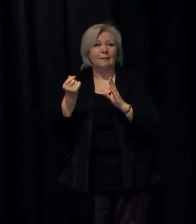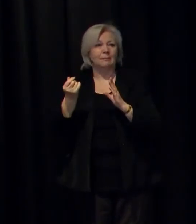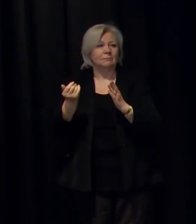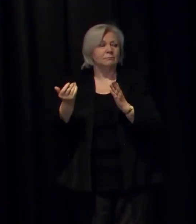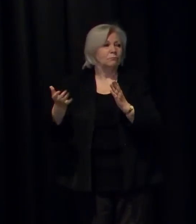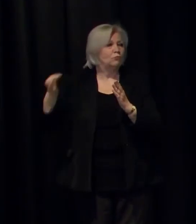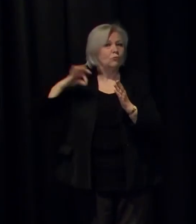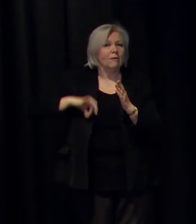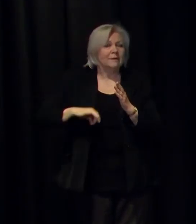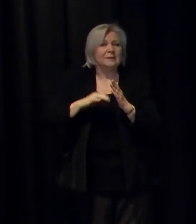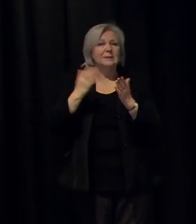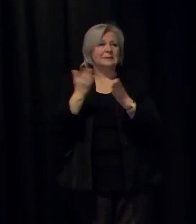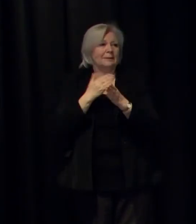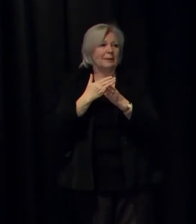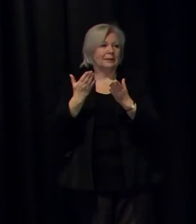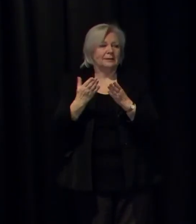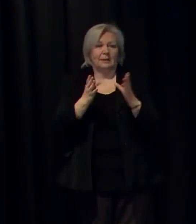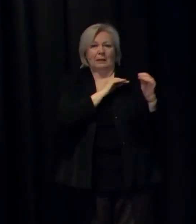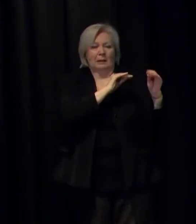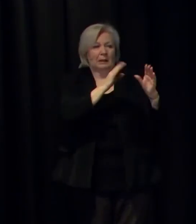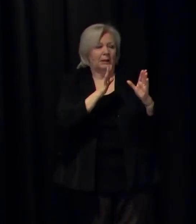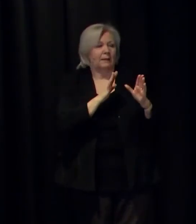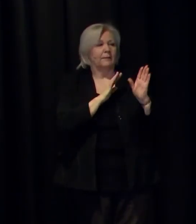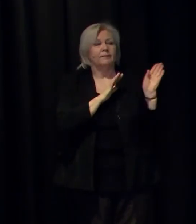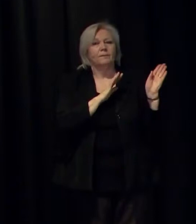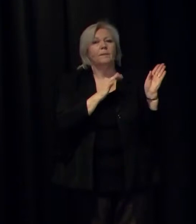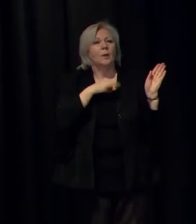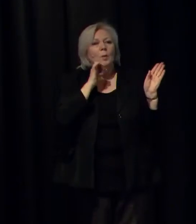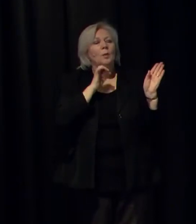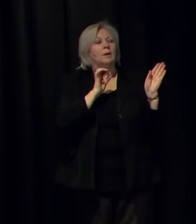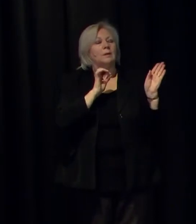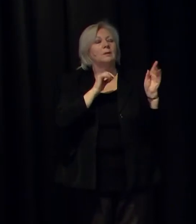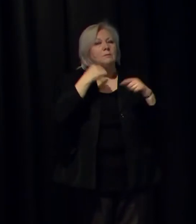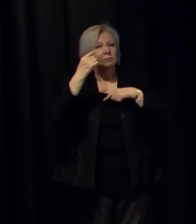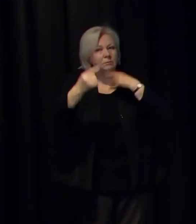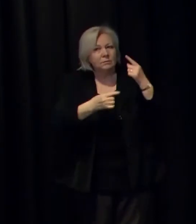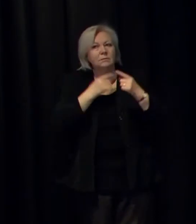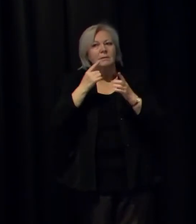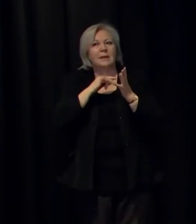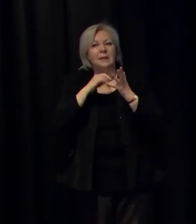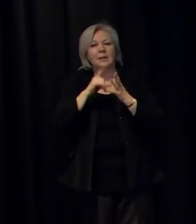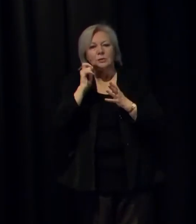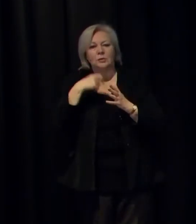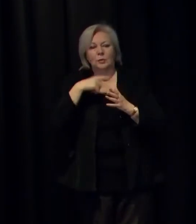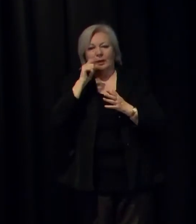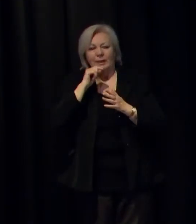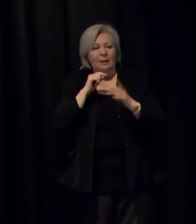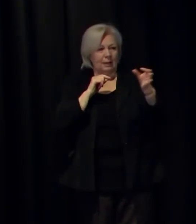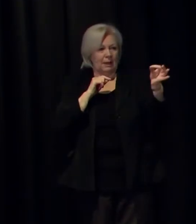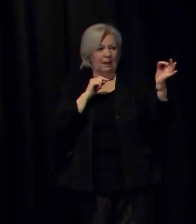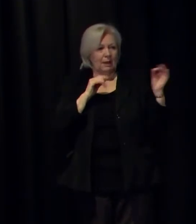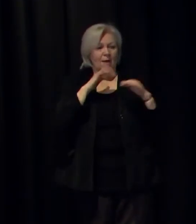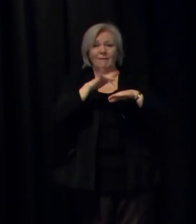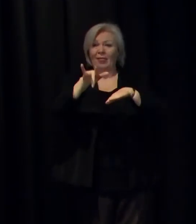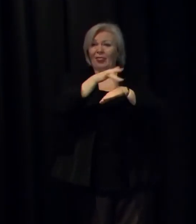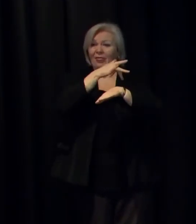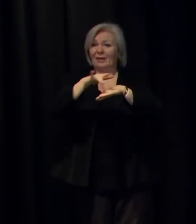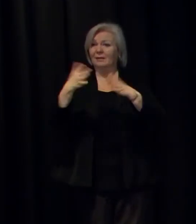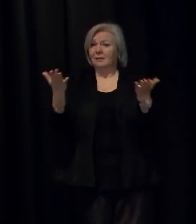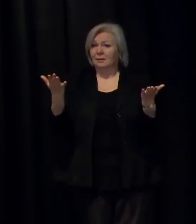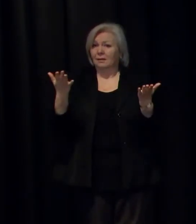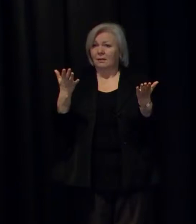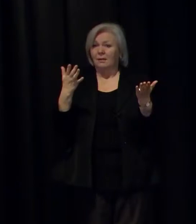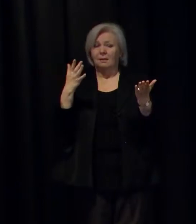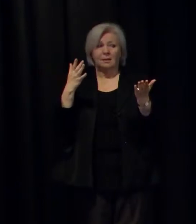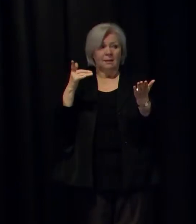valuable community events. We will give them more clarity as soon as we can. I understand, for instance, theatre productions have had